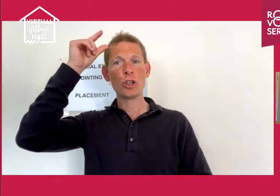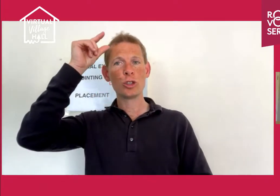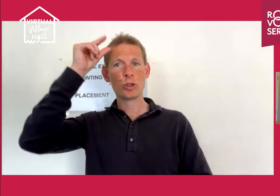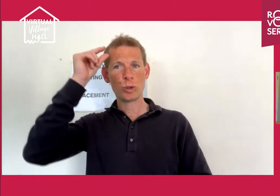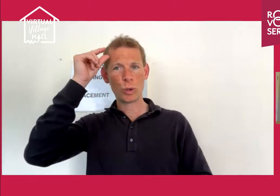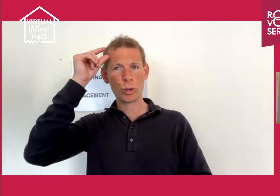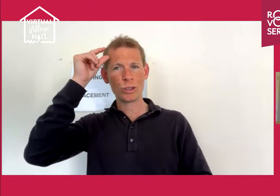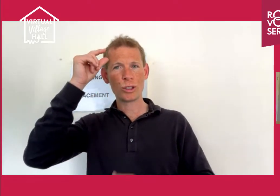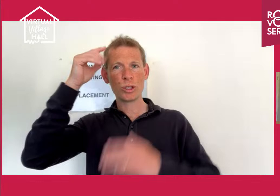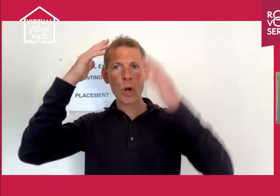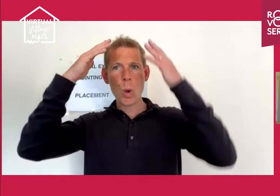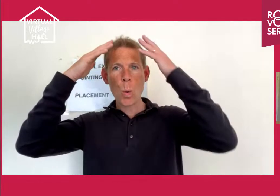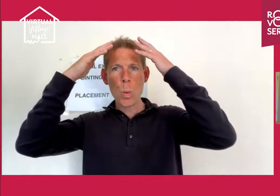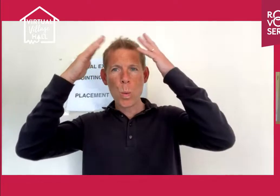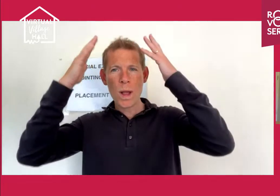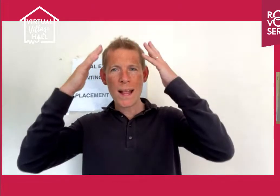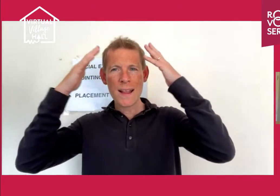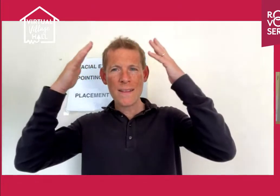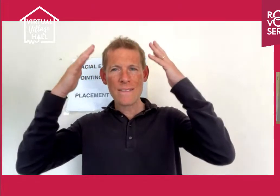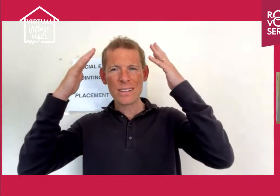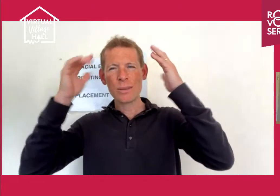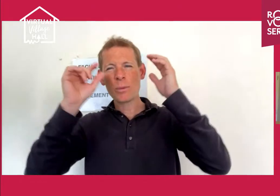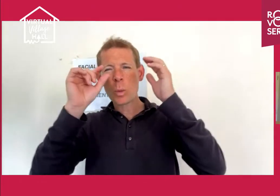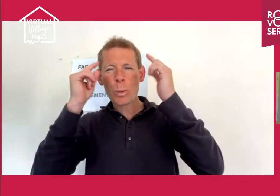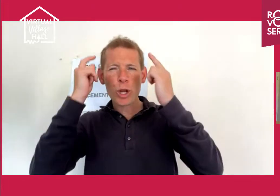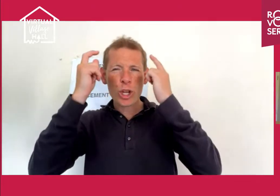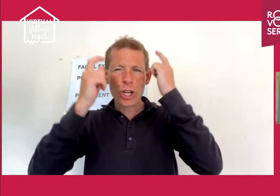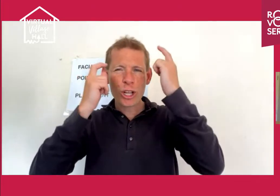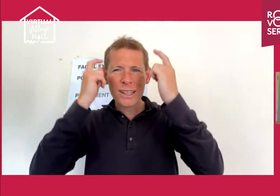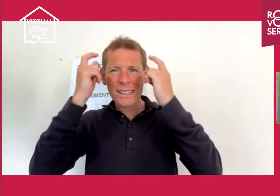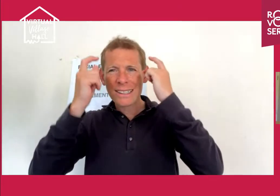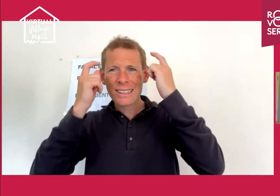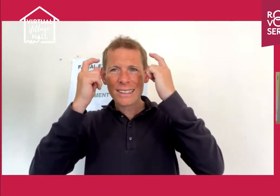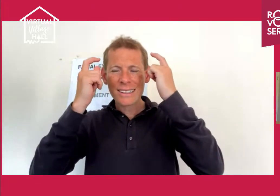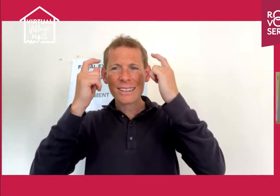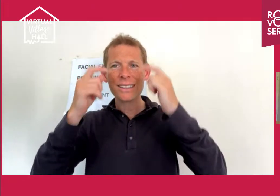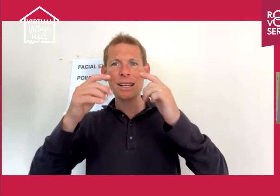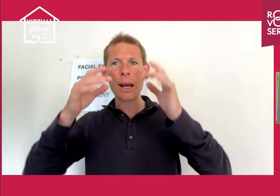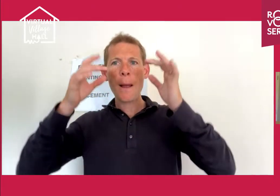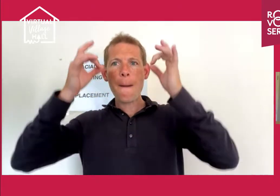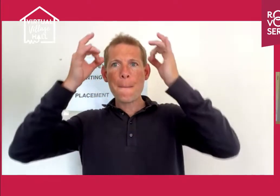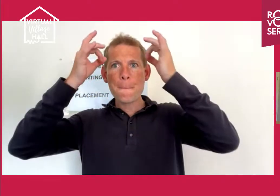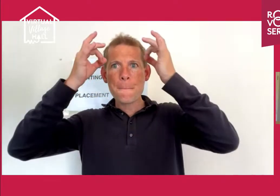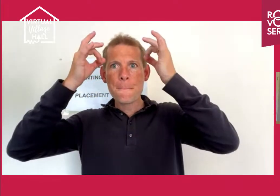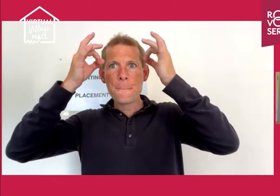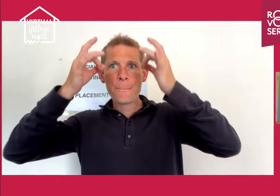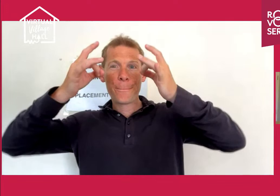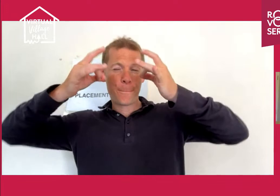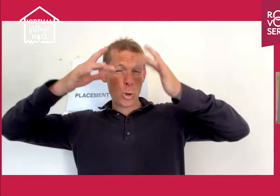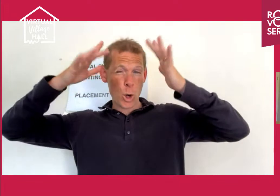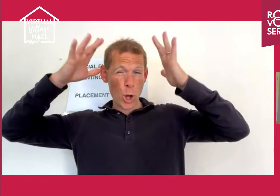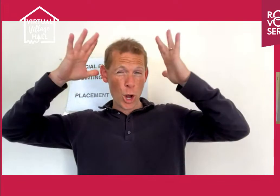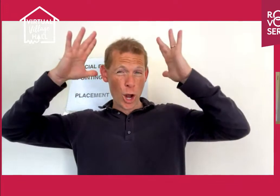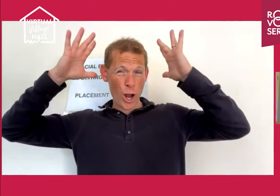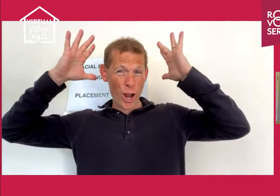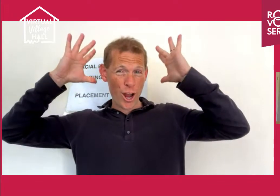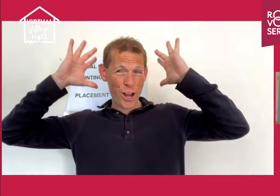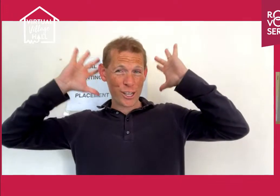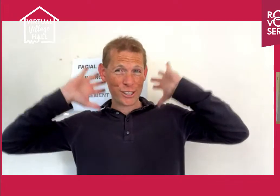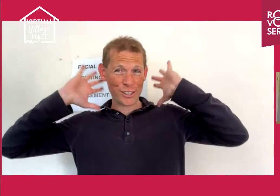His hair is short and wavy, a little bit curly, and really